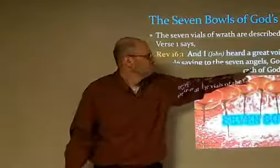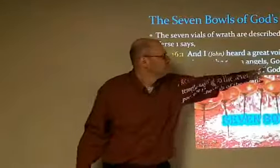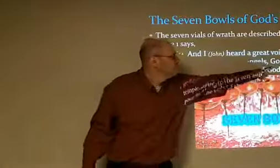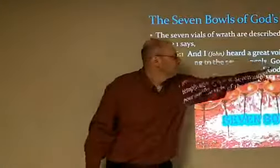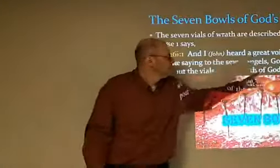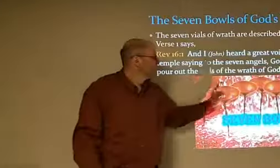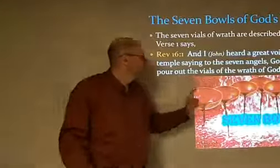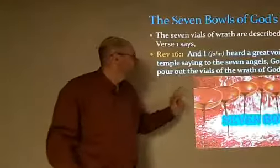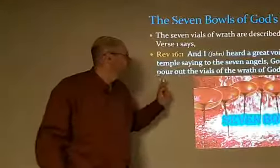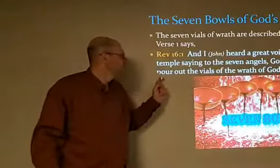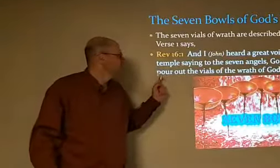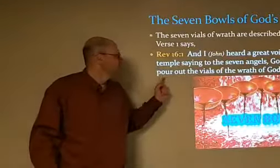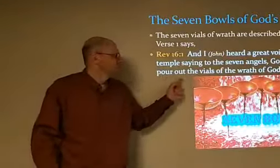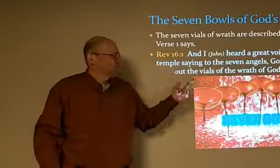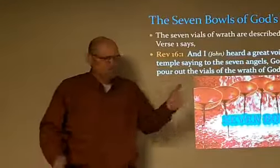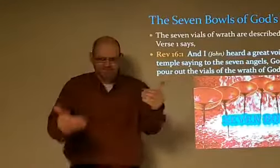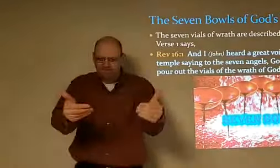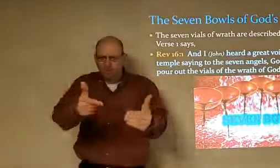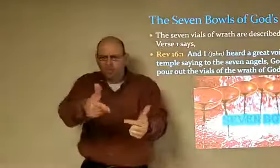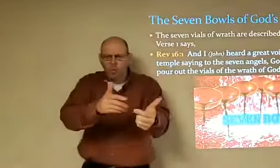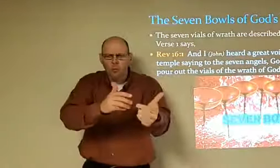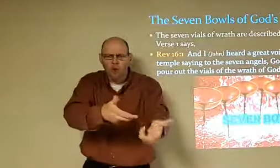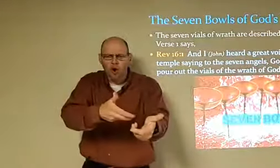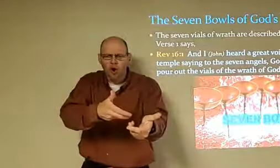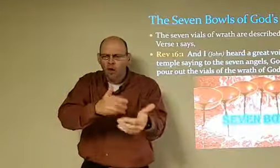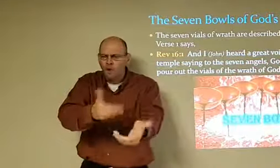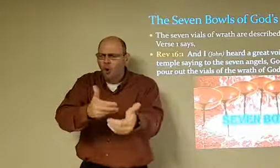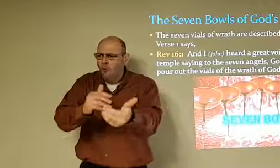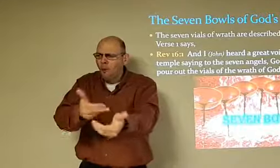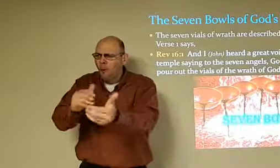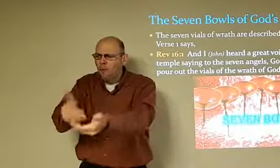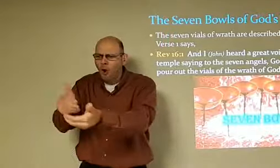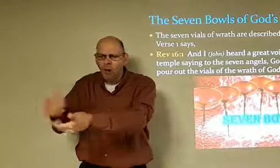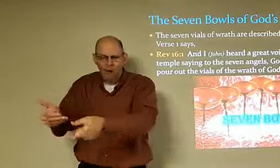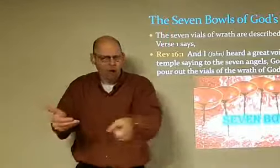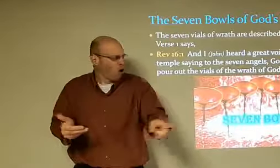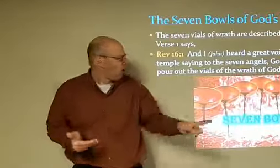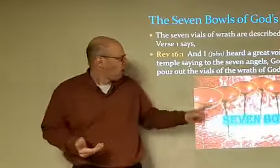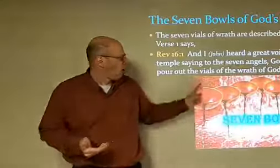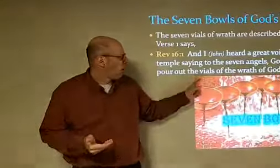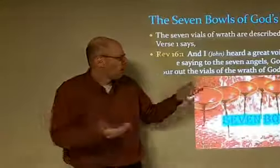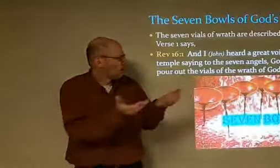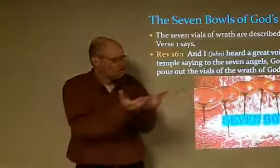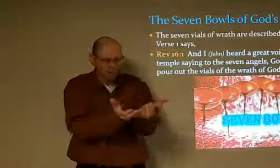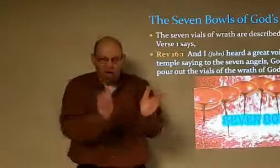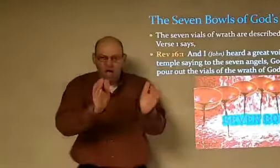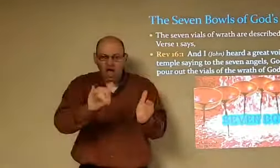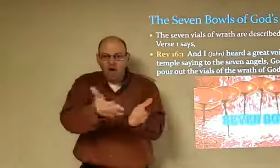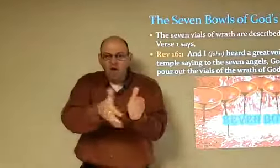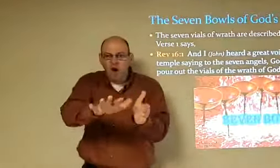saying. Go your ways and pour out the vials of the wrath of God upon the earth.